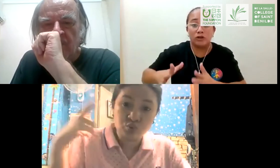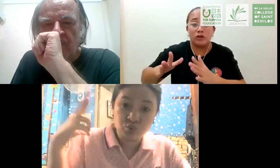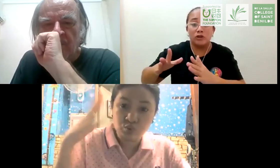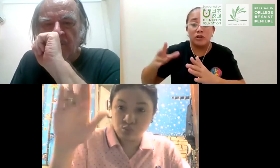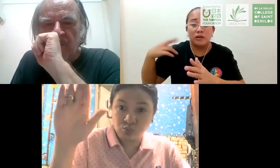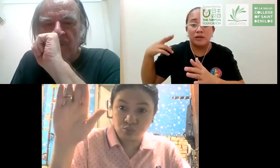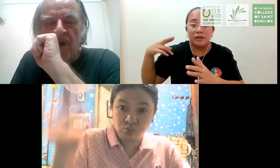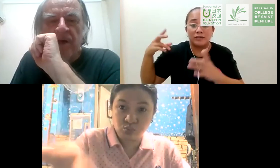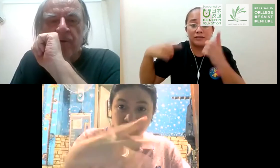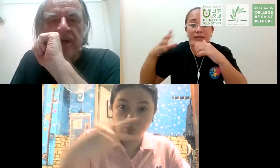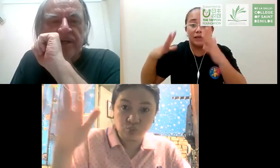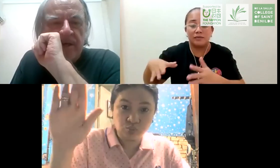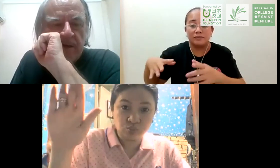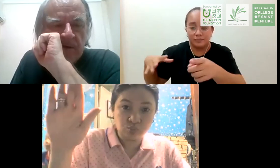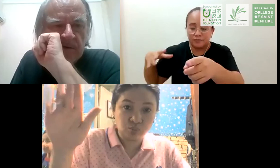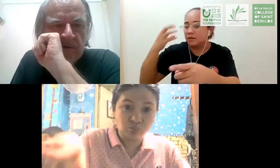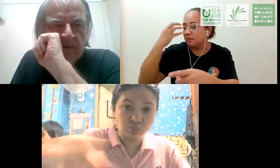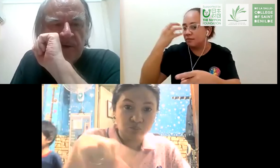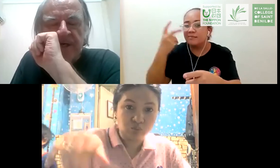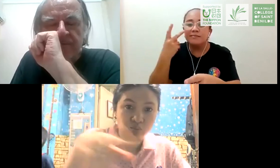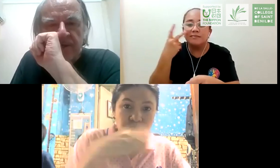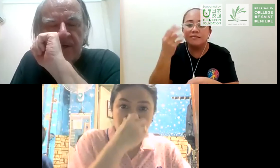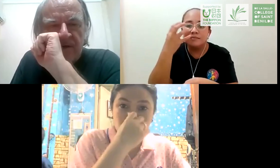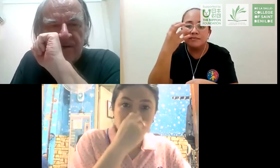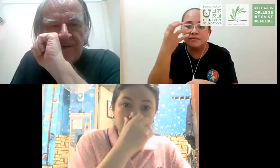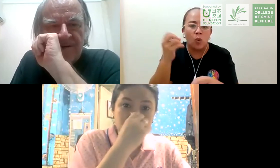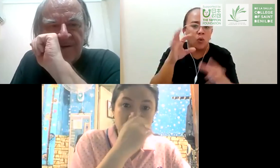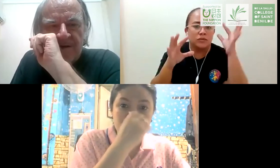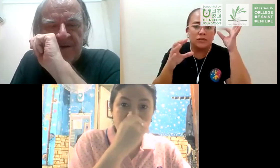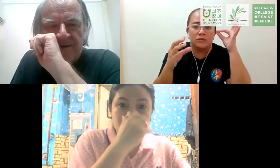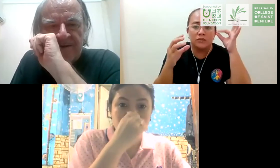Ray does. Okay, Ray, let's take a look. Or Jasmine, yeah.